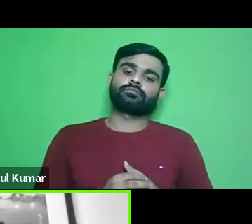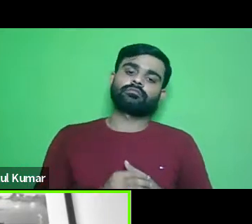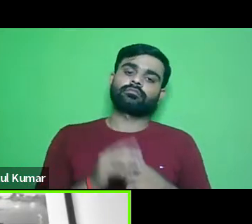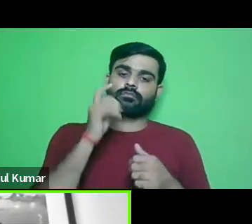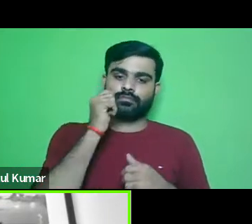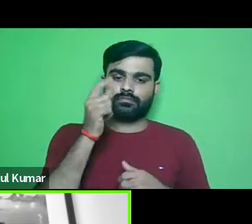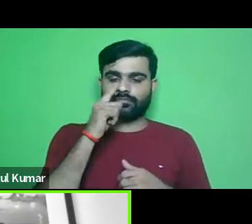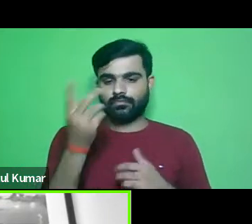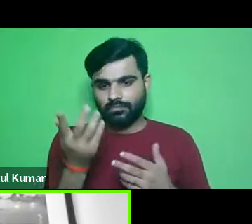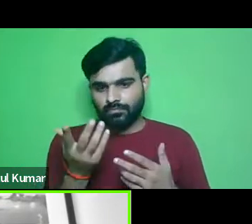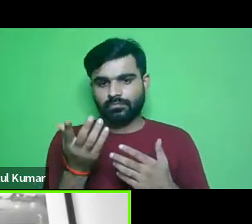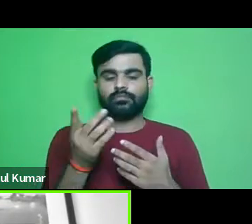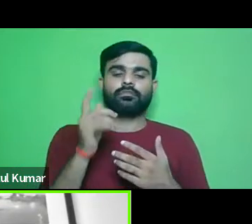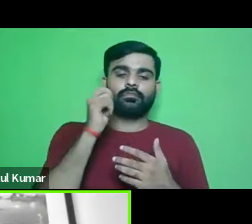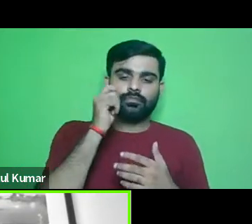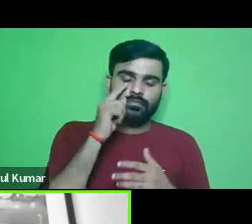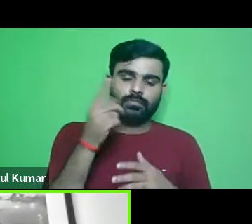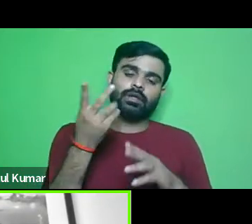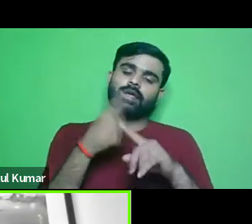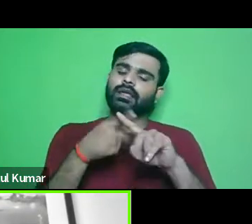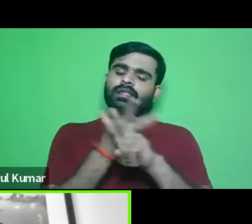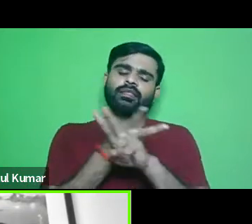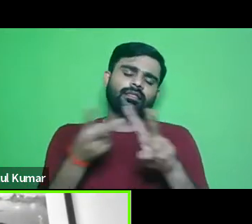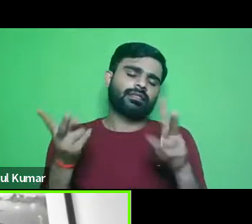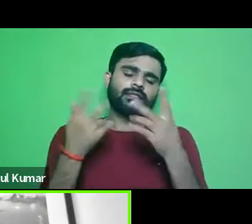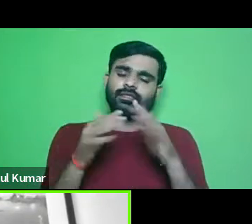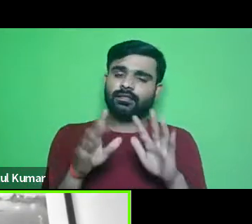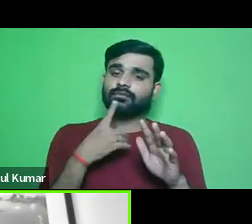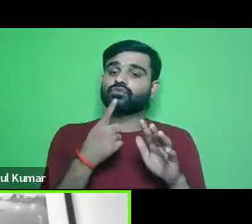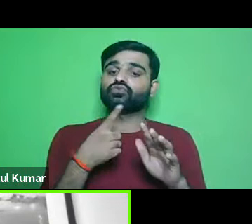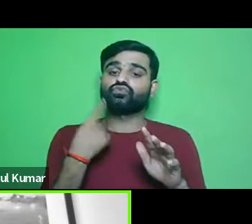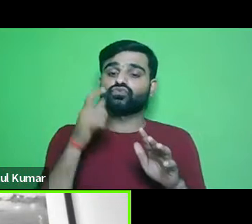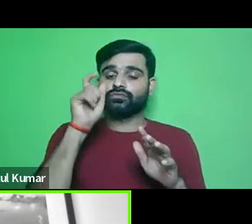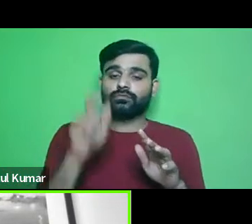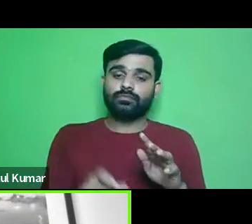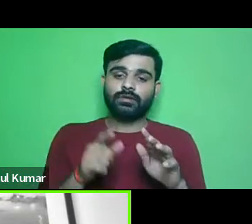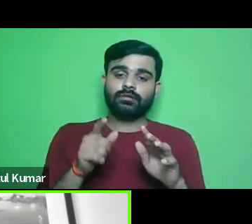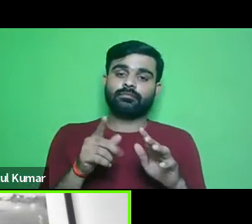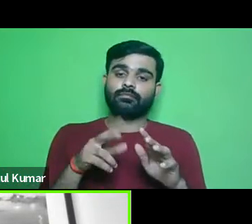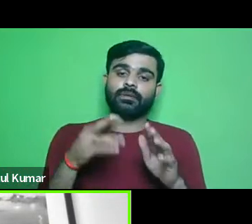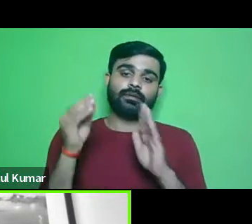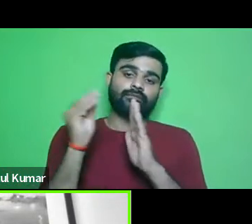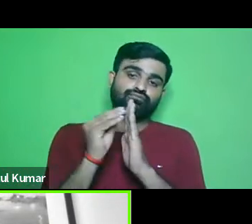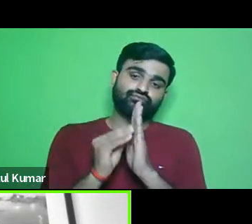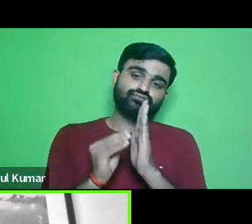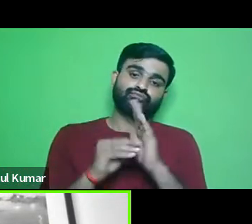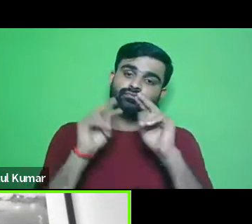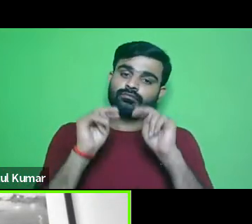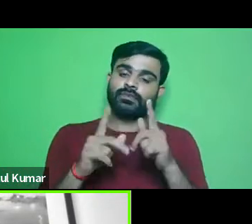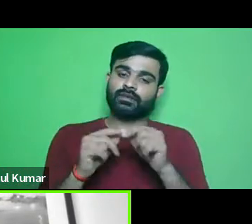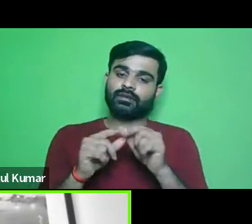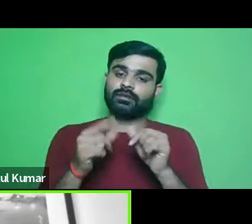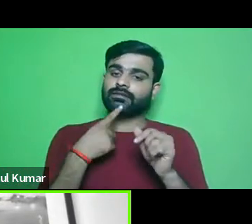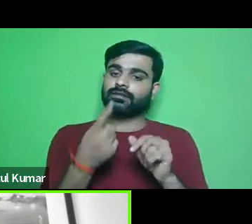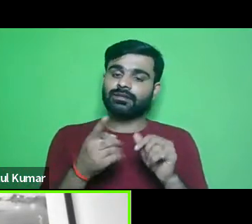male, female, or a third gender, or X or other, and and it's not like that input won't exist in the data set. It's that